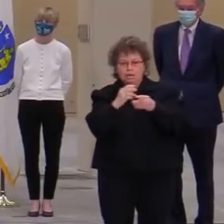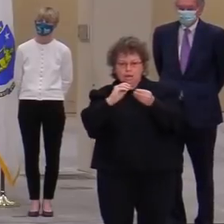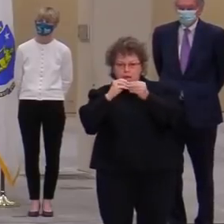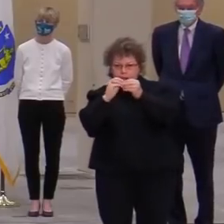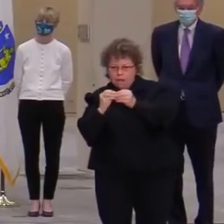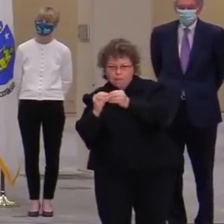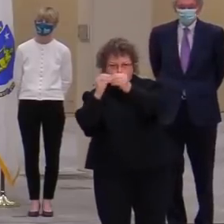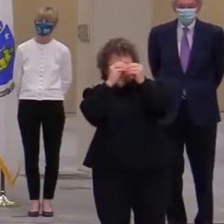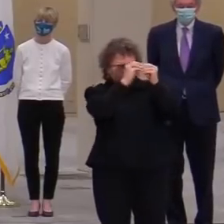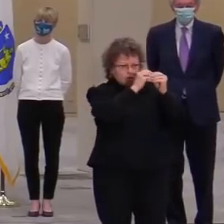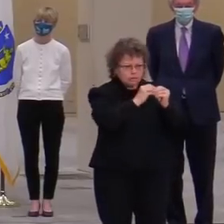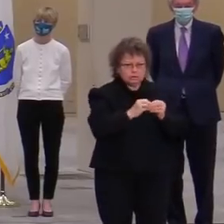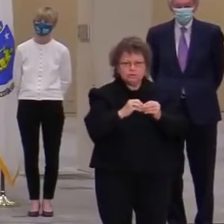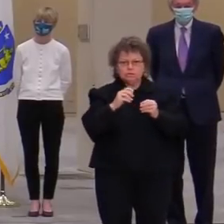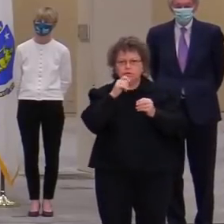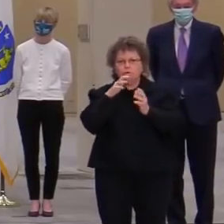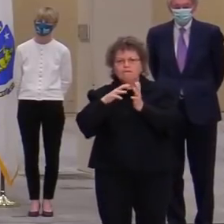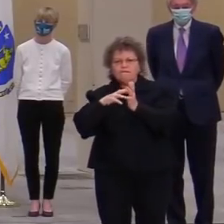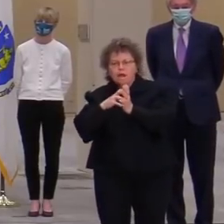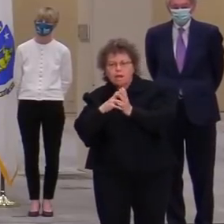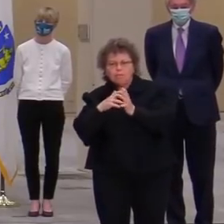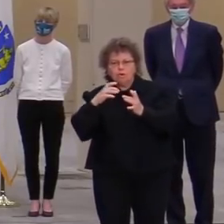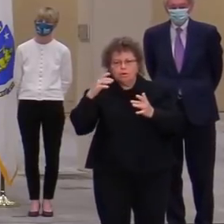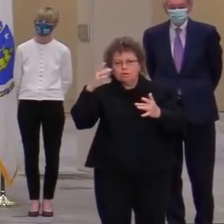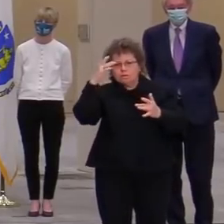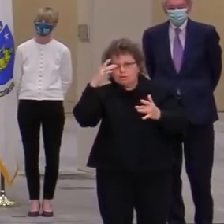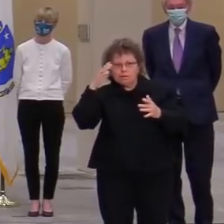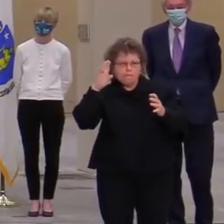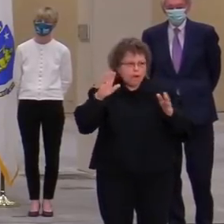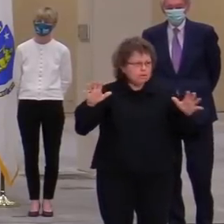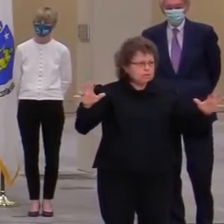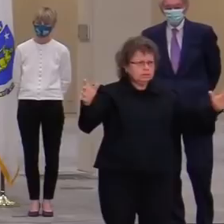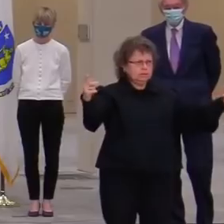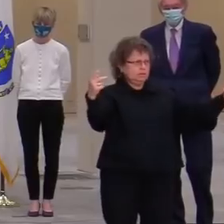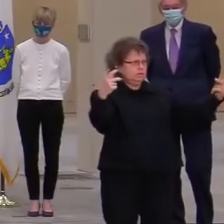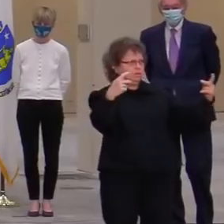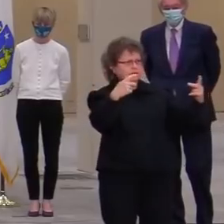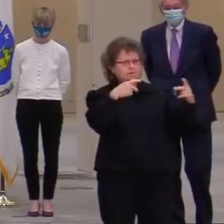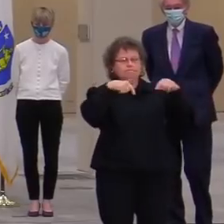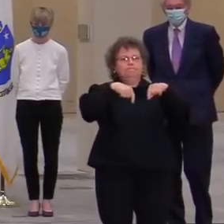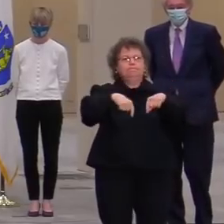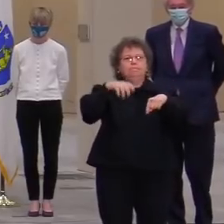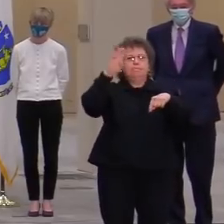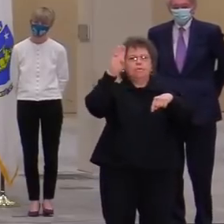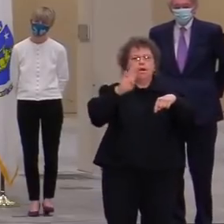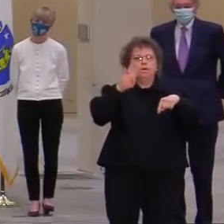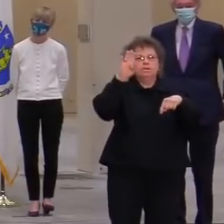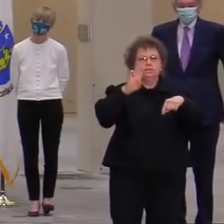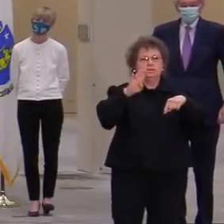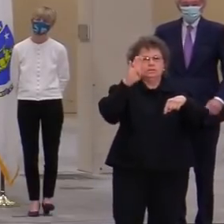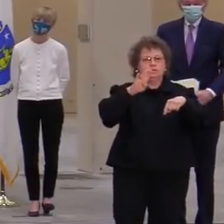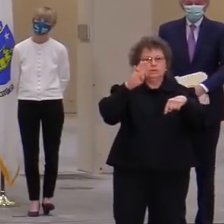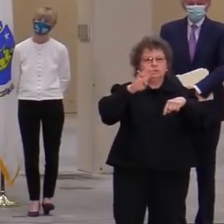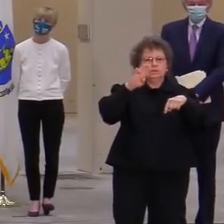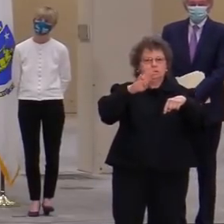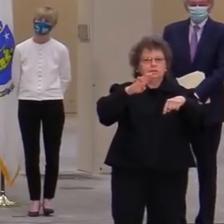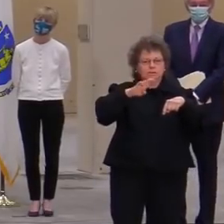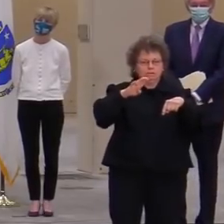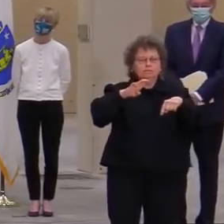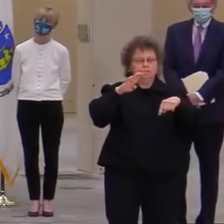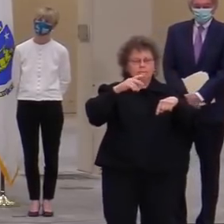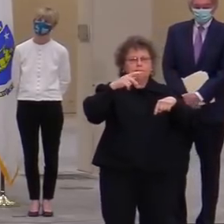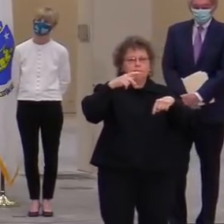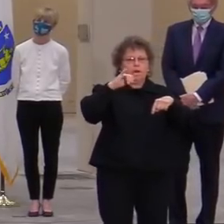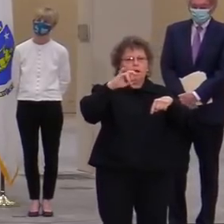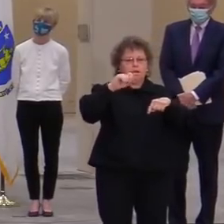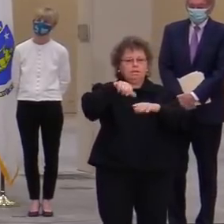and populations here in the Boston area. We know these pilots have proved through this